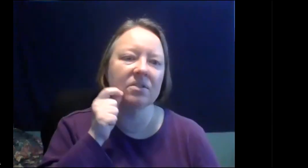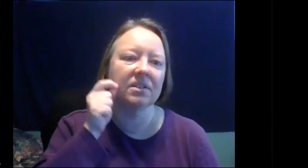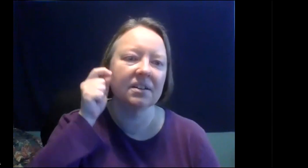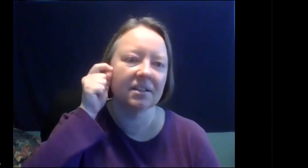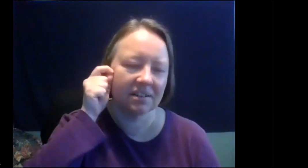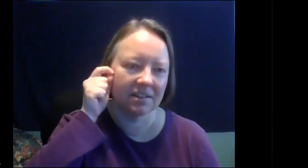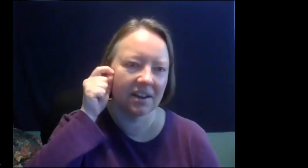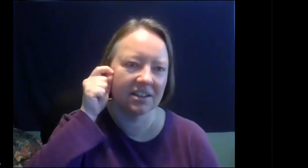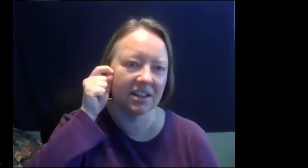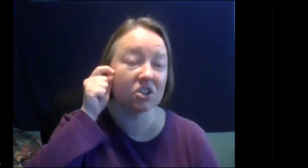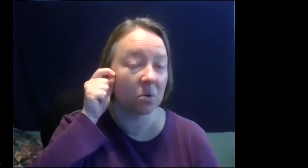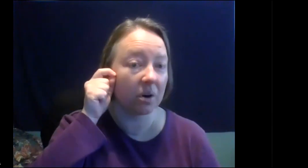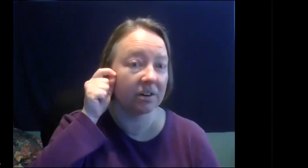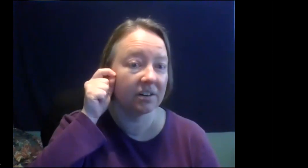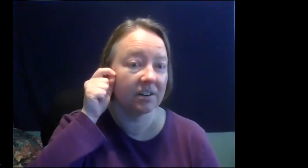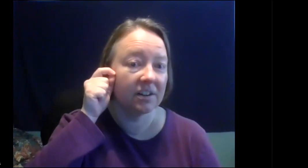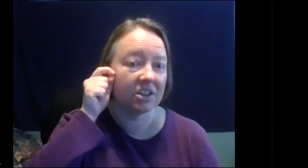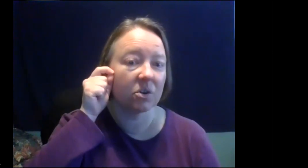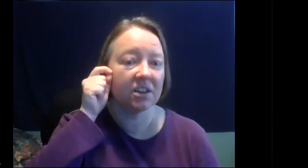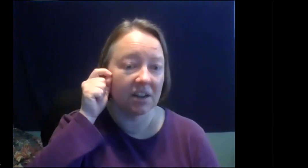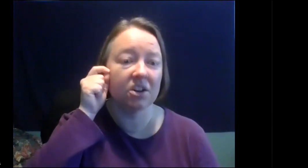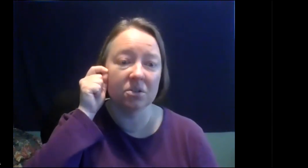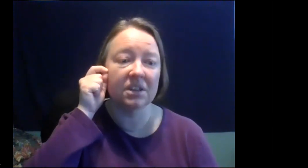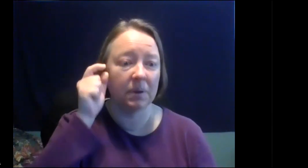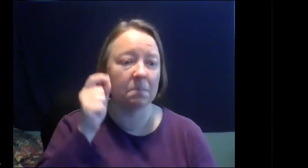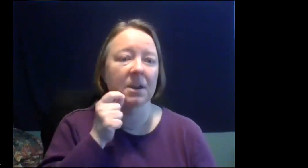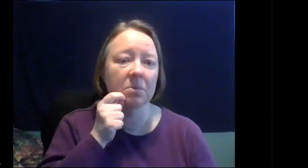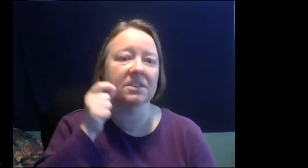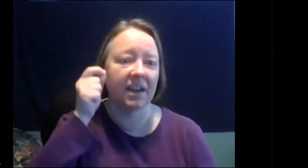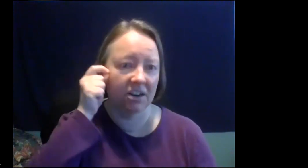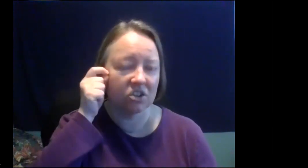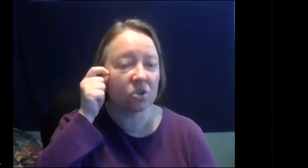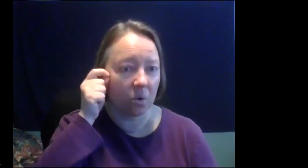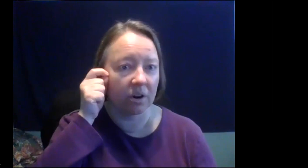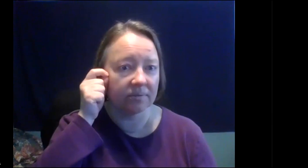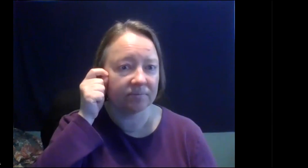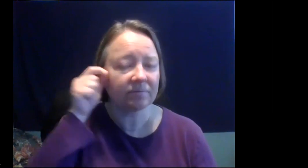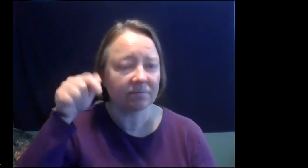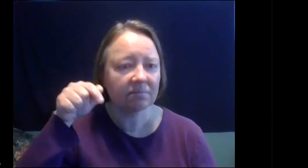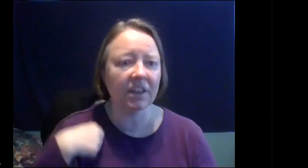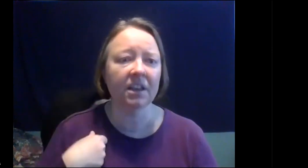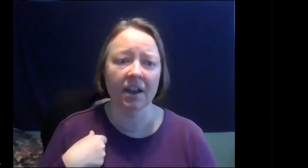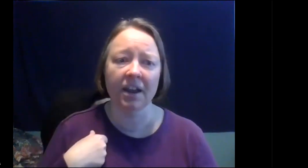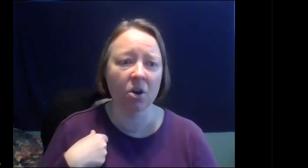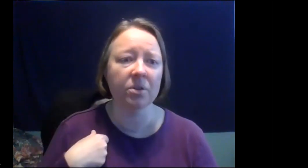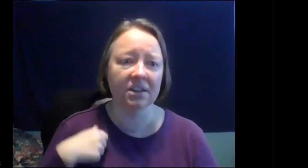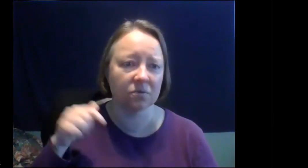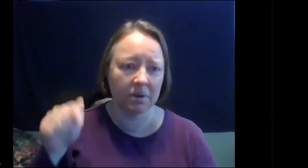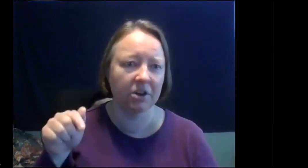down, and then store. So I do see people that will sign store. And I know that it's from here